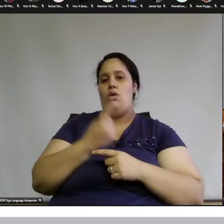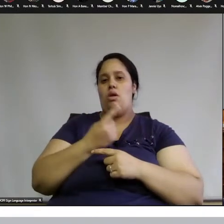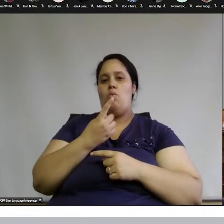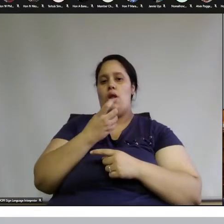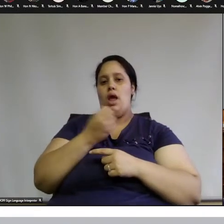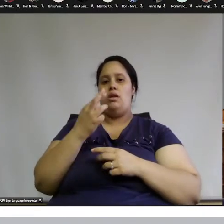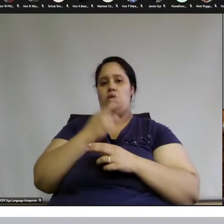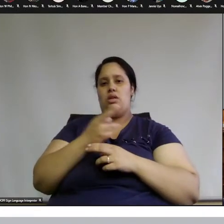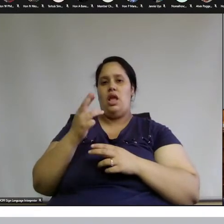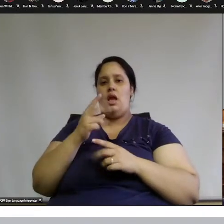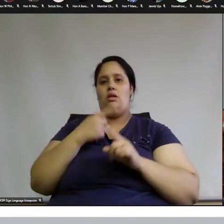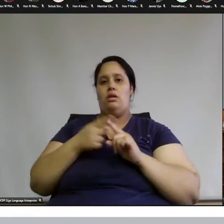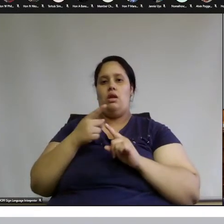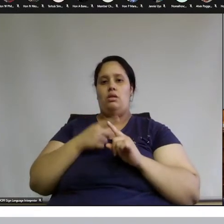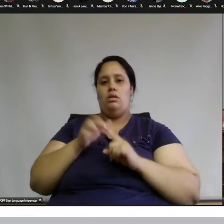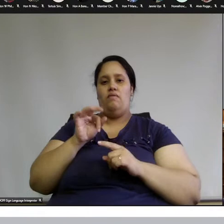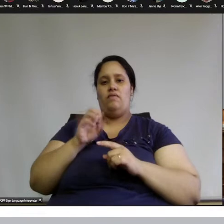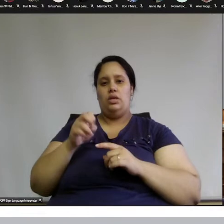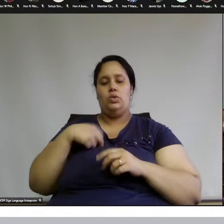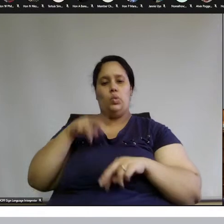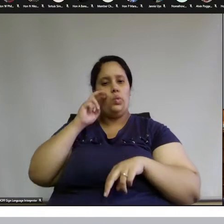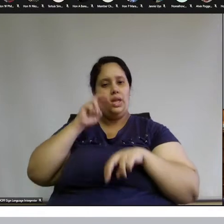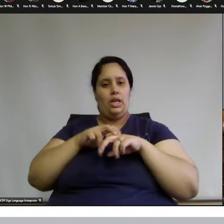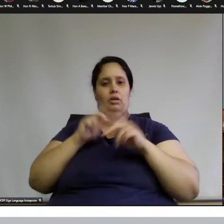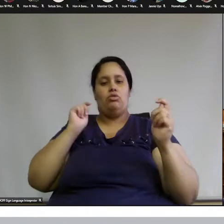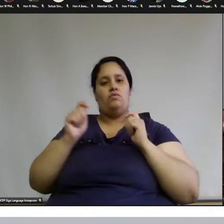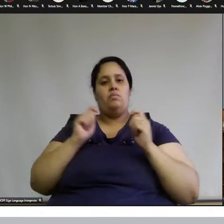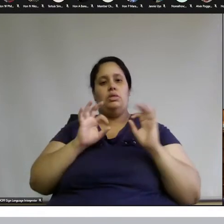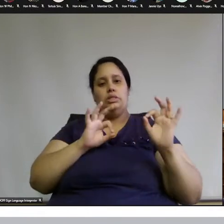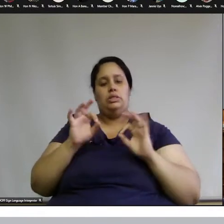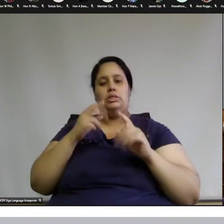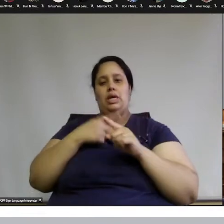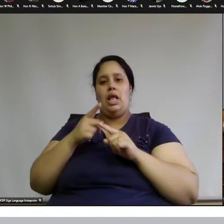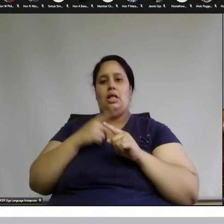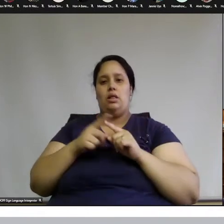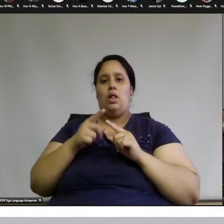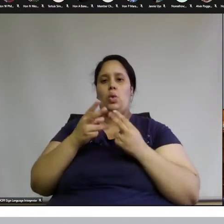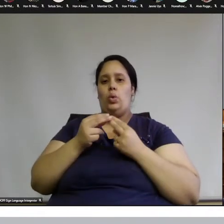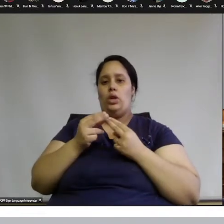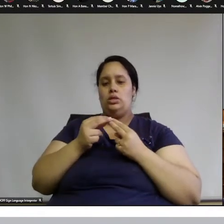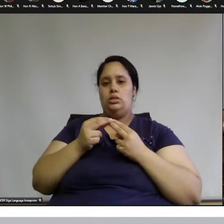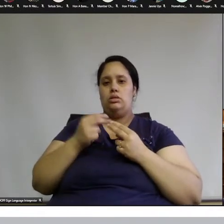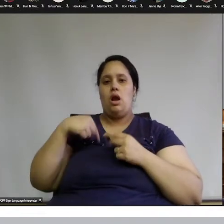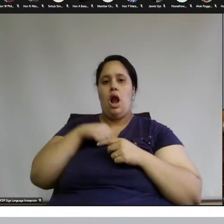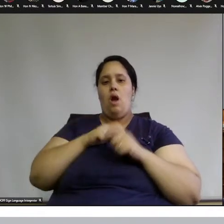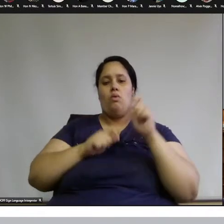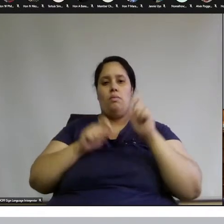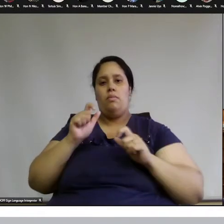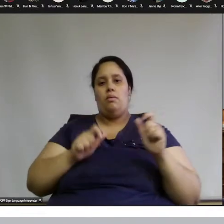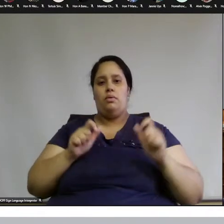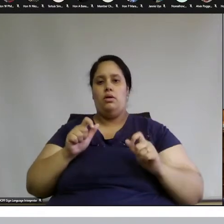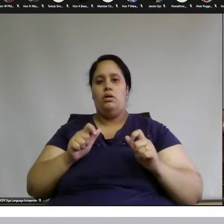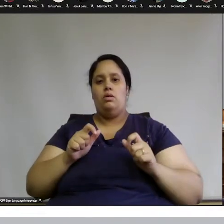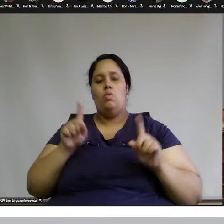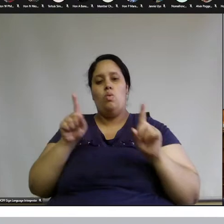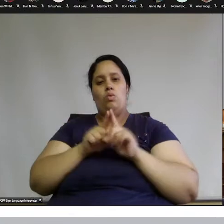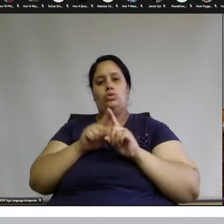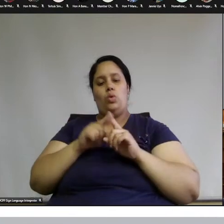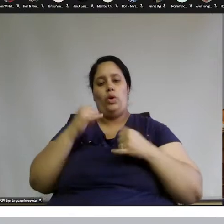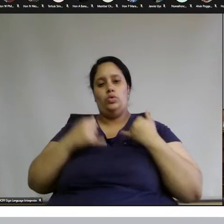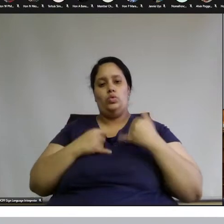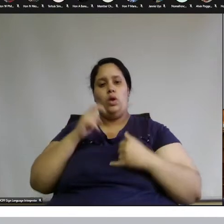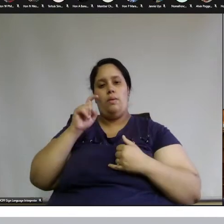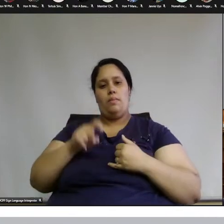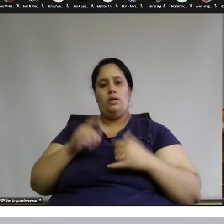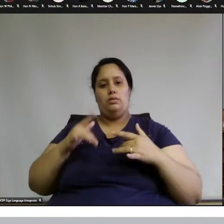Rand rental fees, we need transformation of these rental stock units. Our people must also enjoy